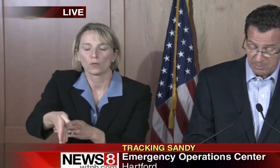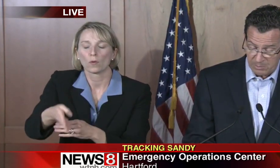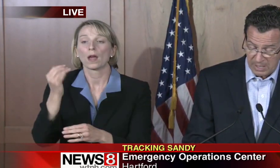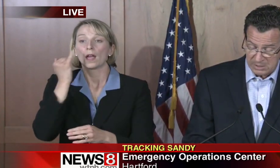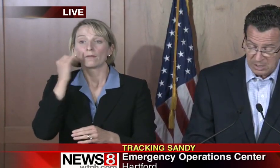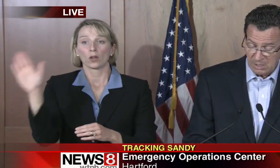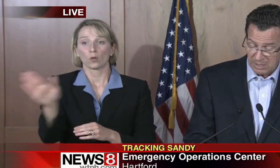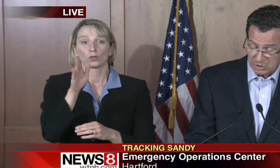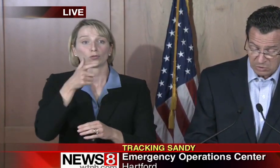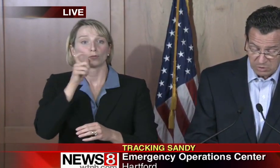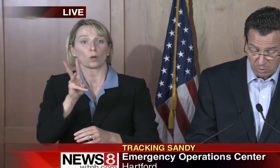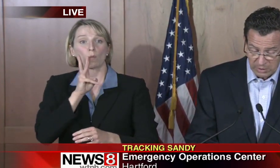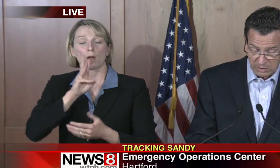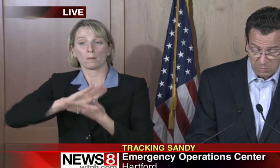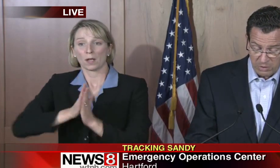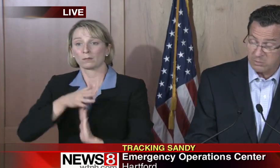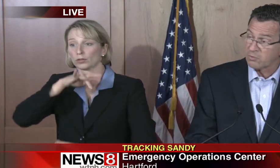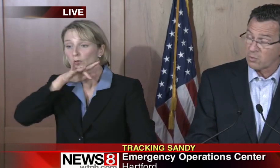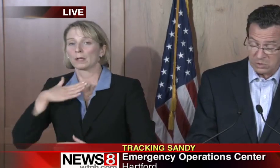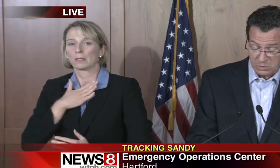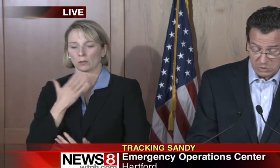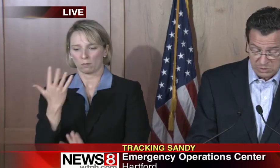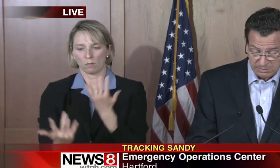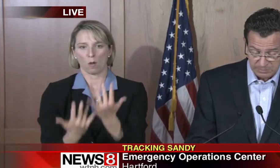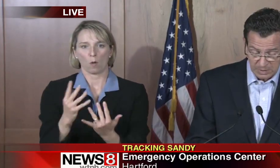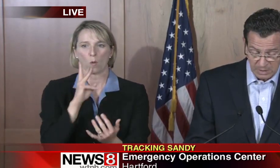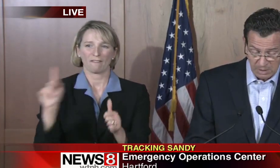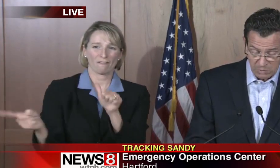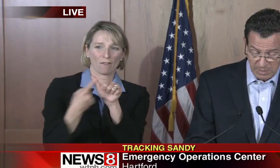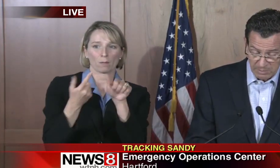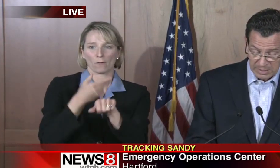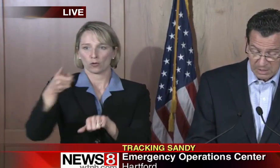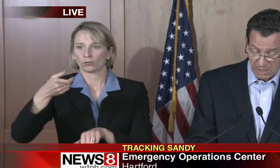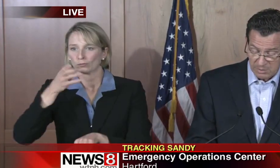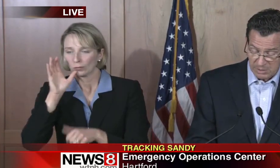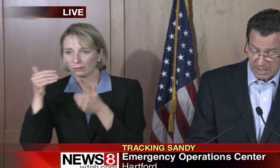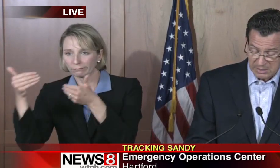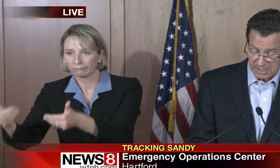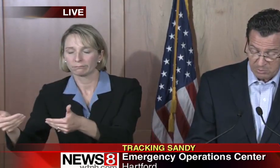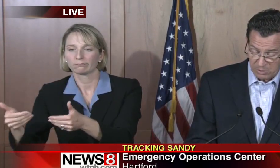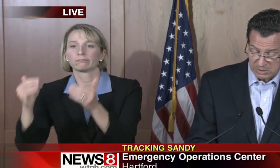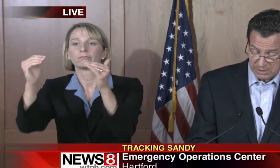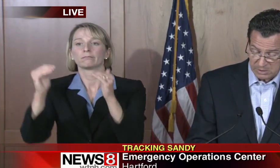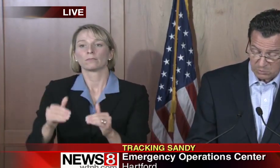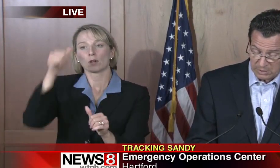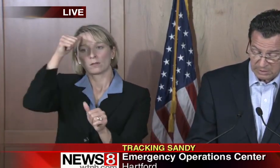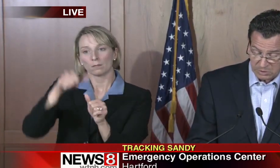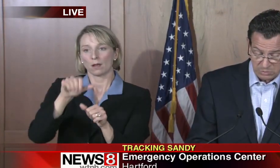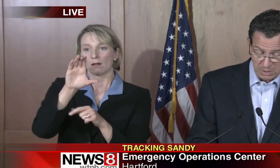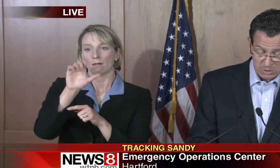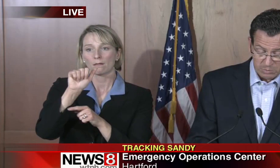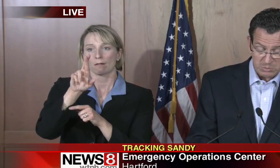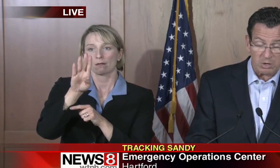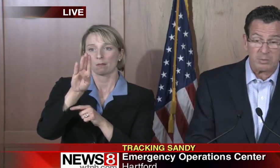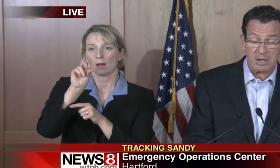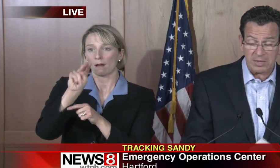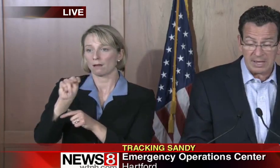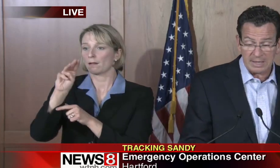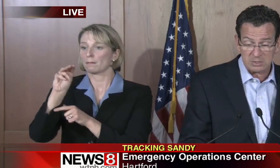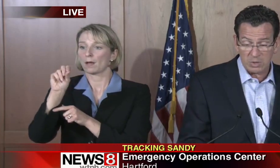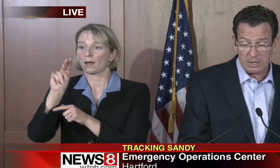becomes compromised, make sure you boil the water before you use it. Remember that carbon monoxide poisoning is a real issue, so be